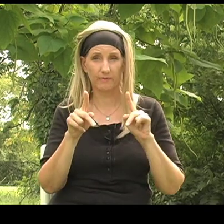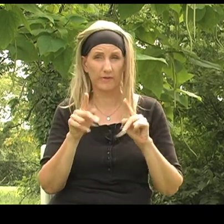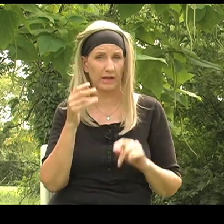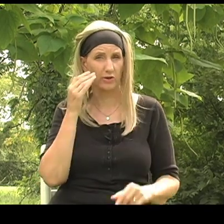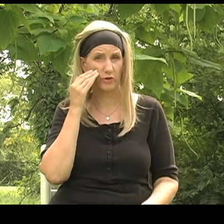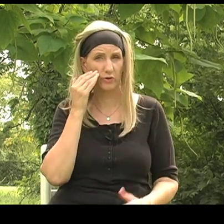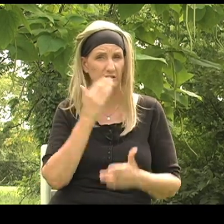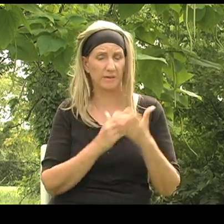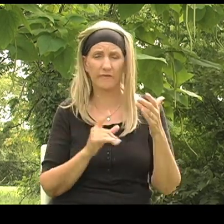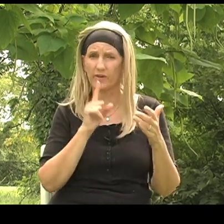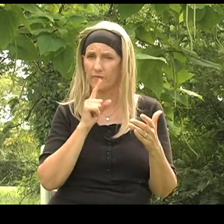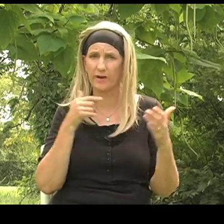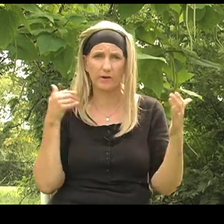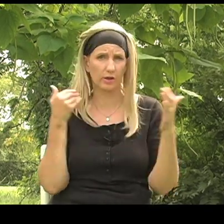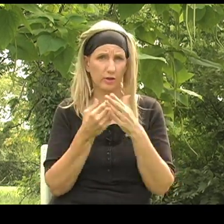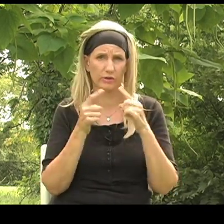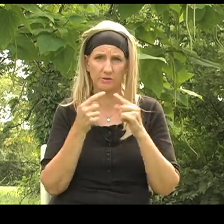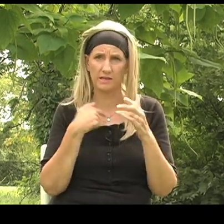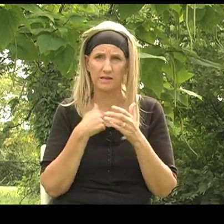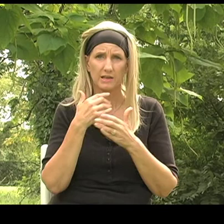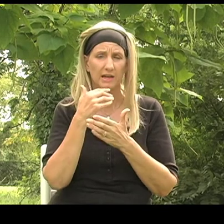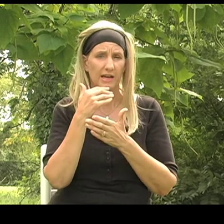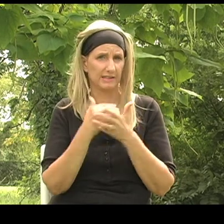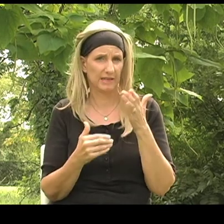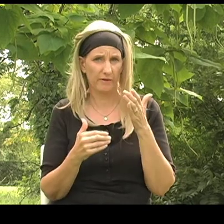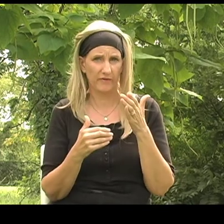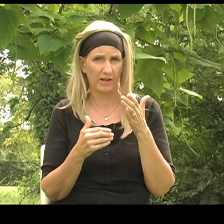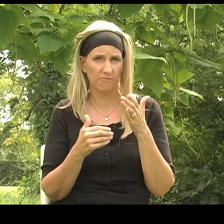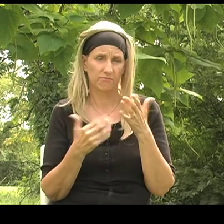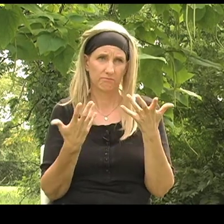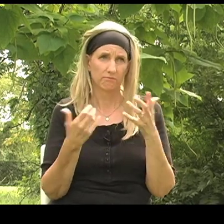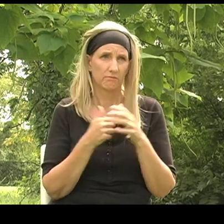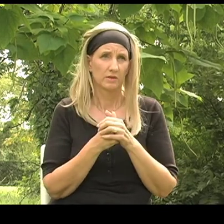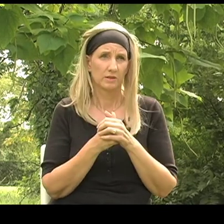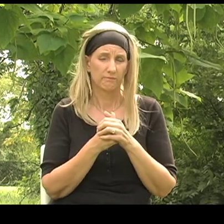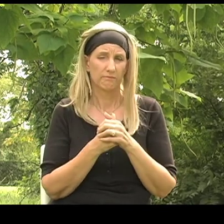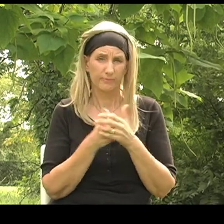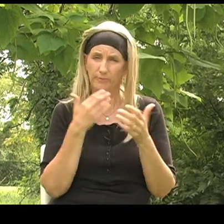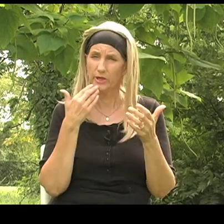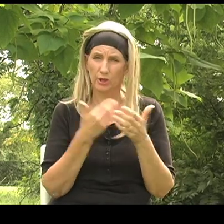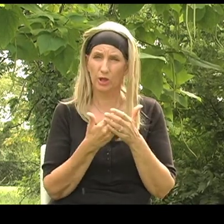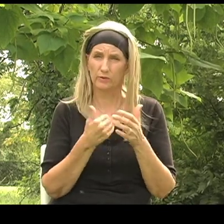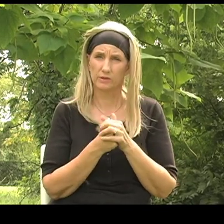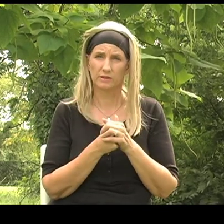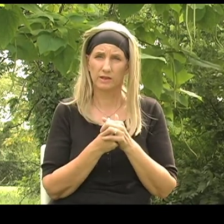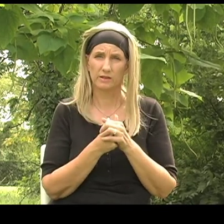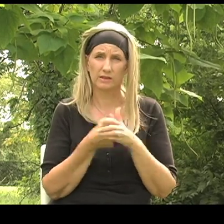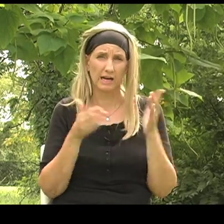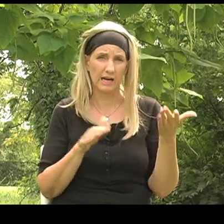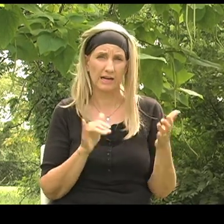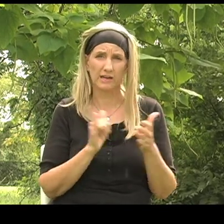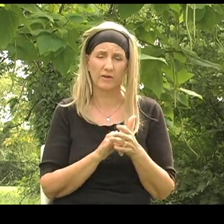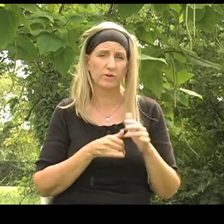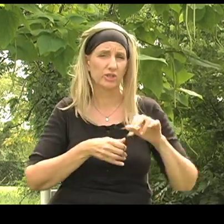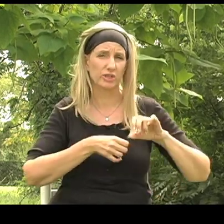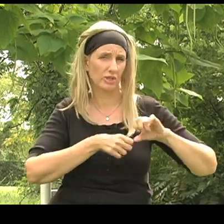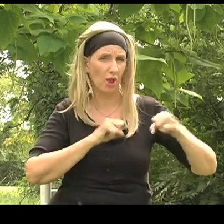that I knew, some of them very close to me, and some of them pretty close, die, and it was just a